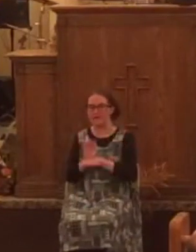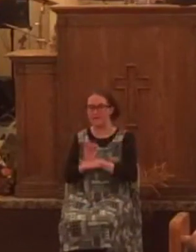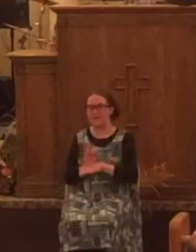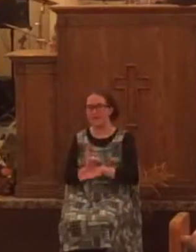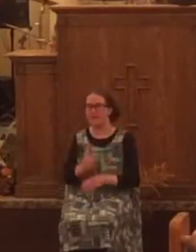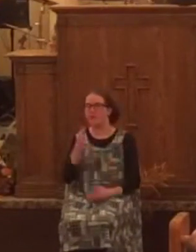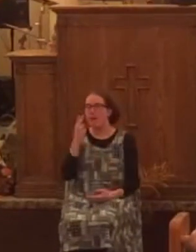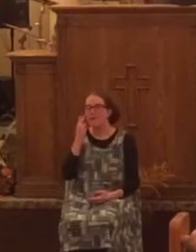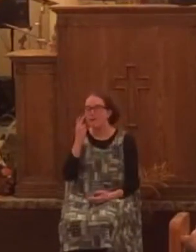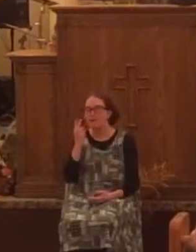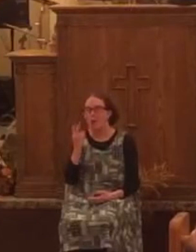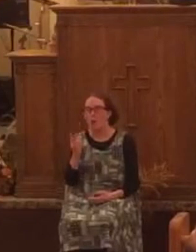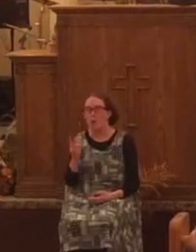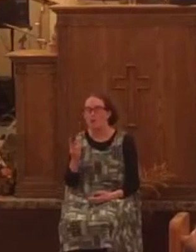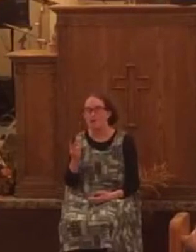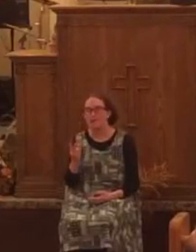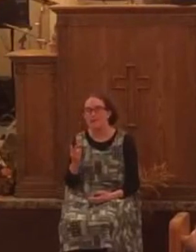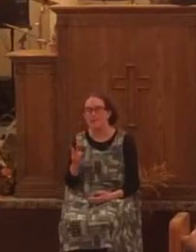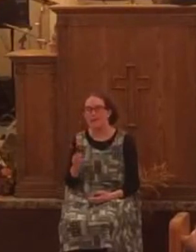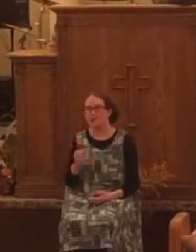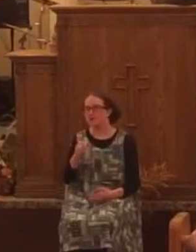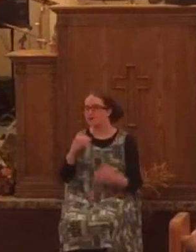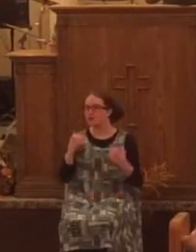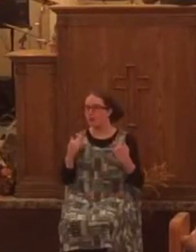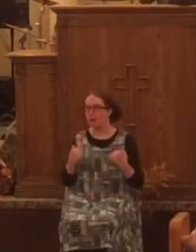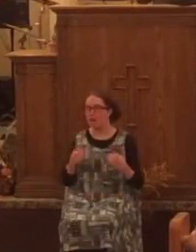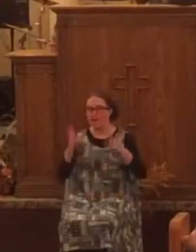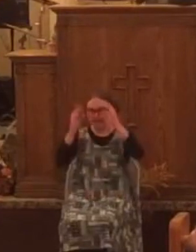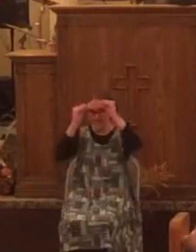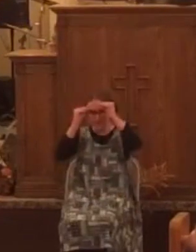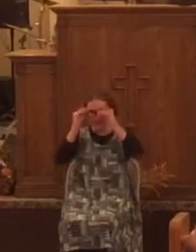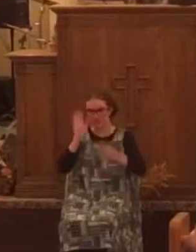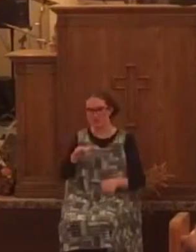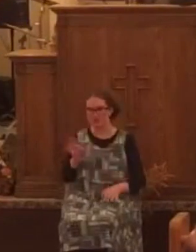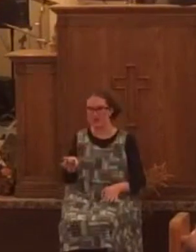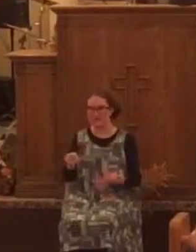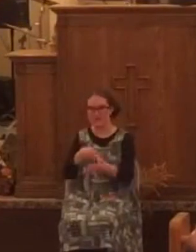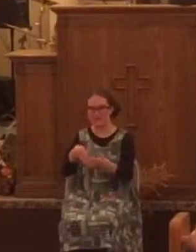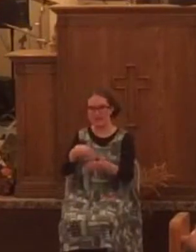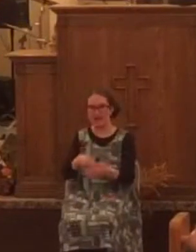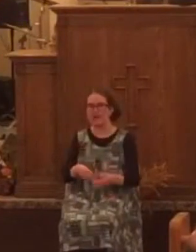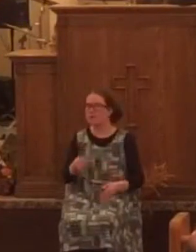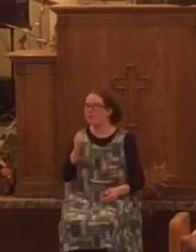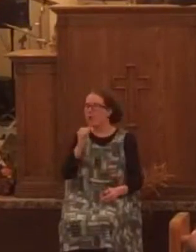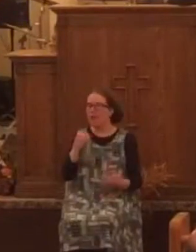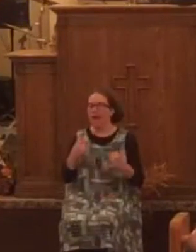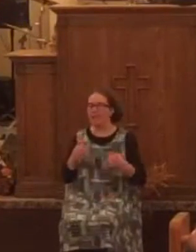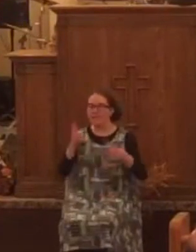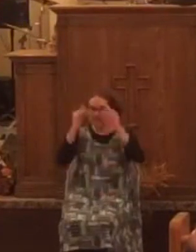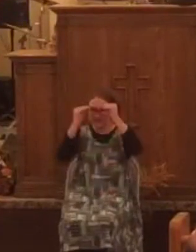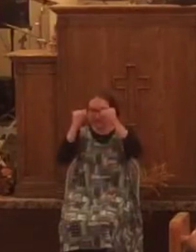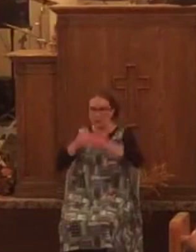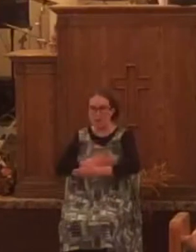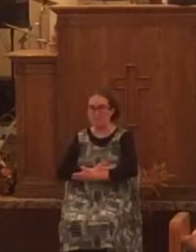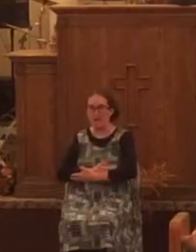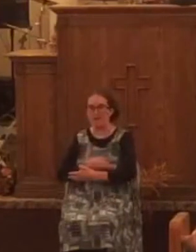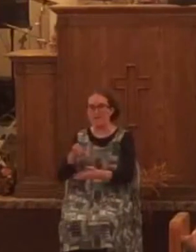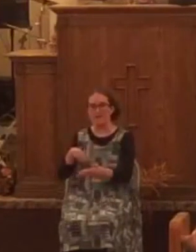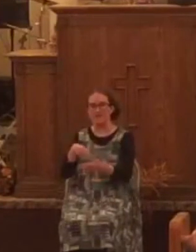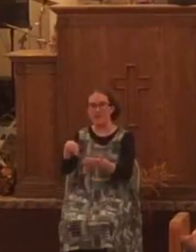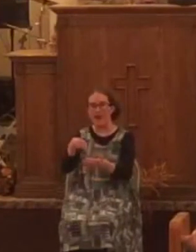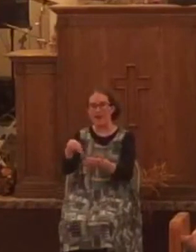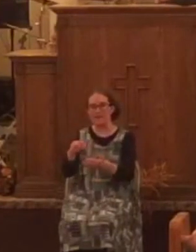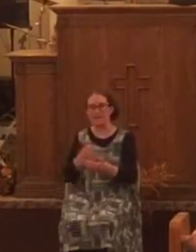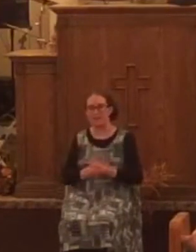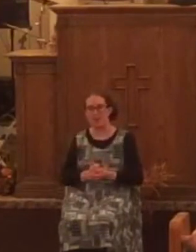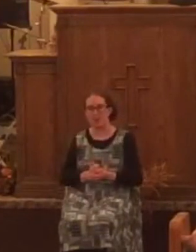You ever notice that you don't have to teach a child to dance? You don't have to teach a baby to dance. All right,